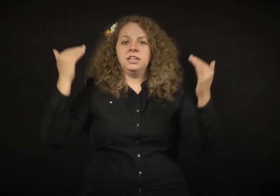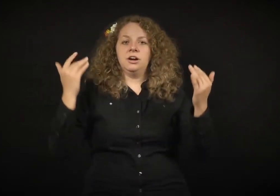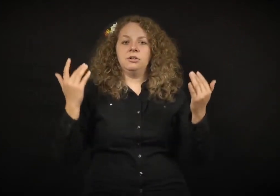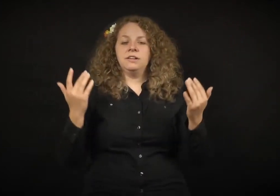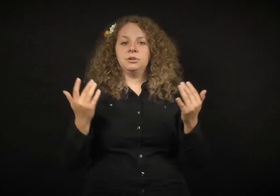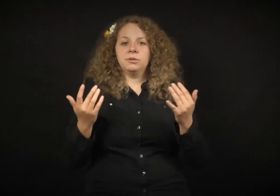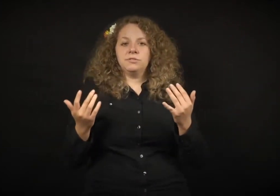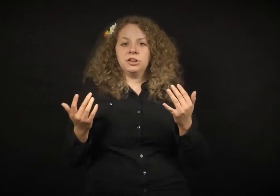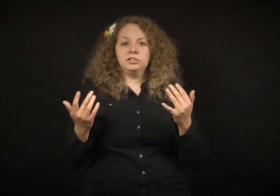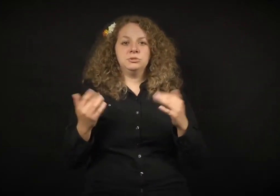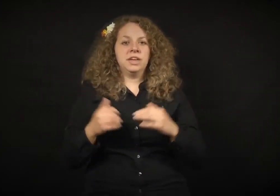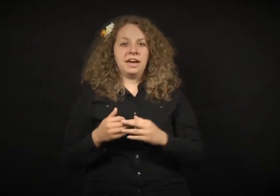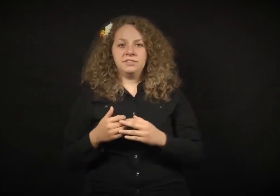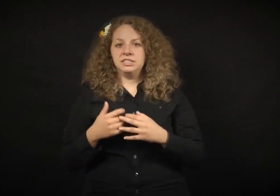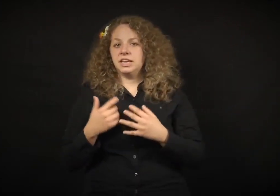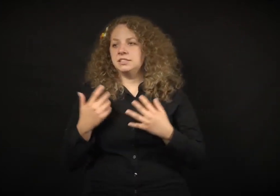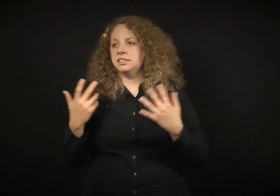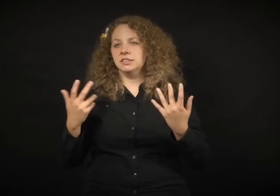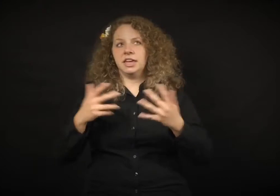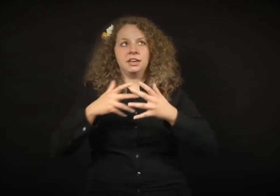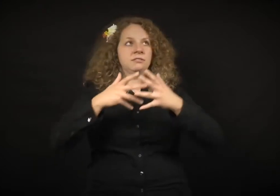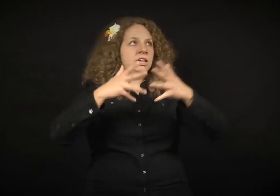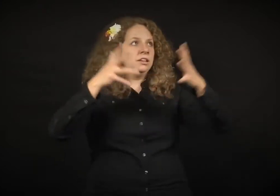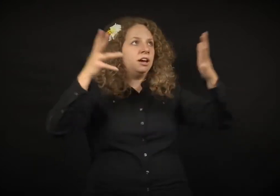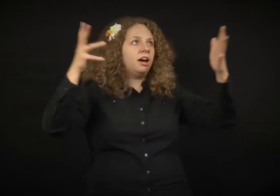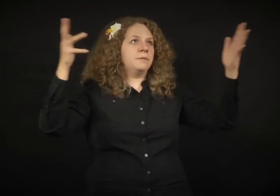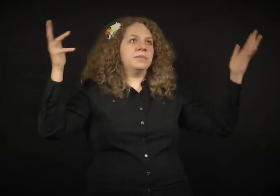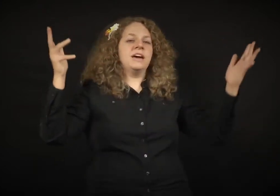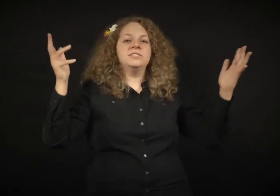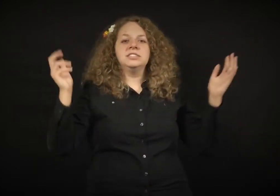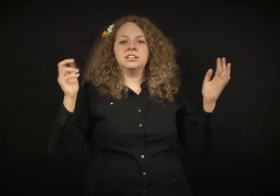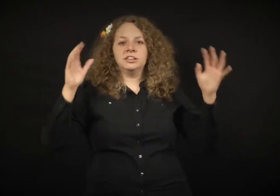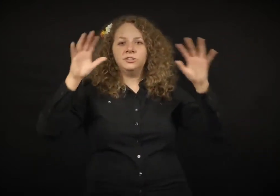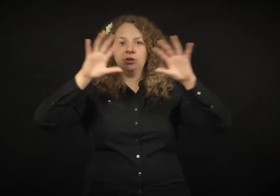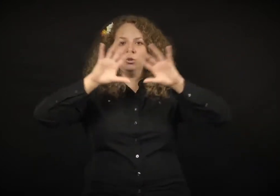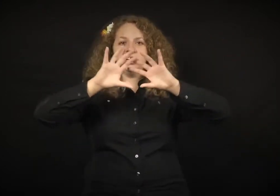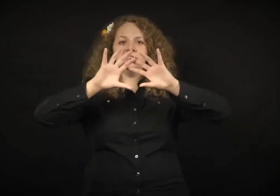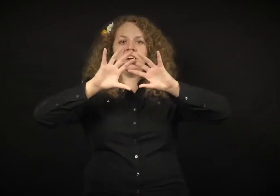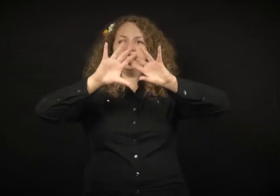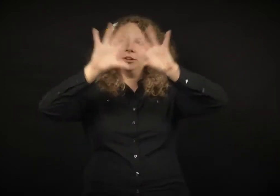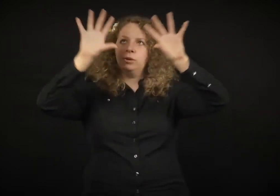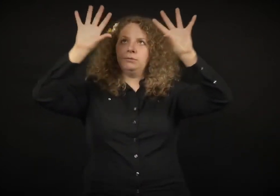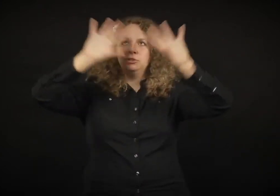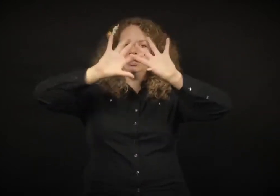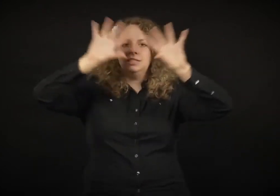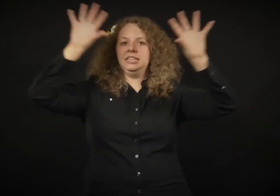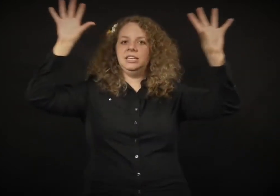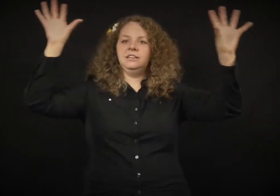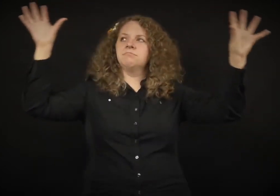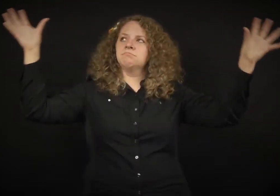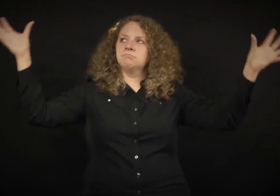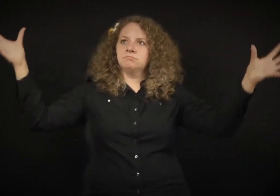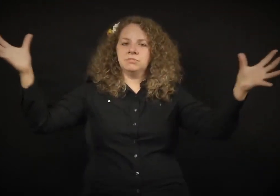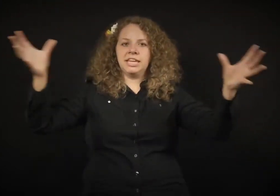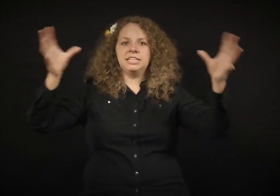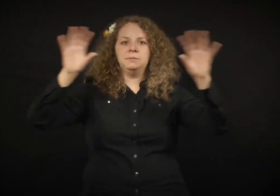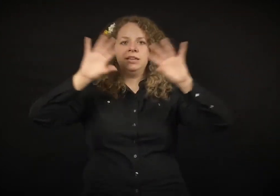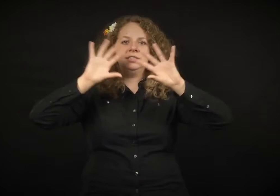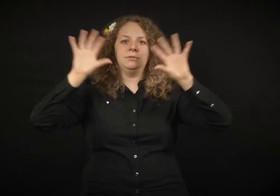Now, if you're referring to the heavens as in like the heavens declare the glory of God, that we're able to see like space, that we're